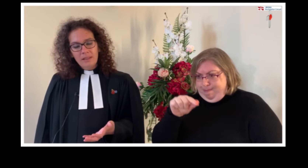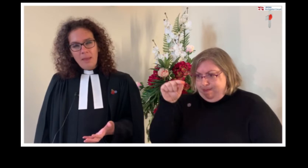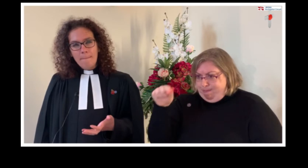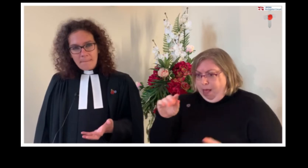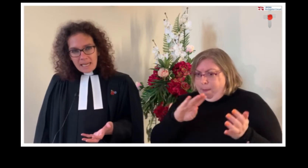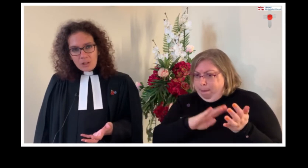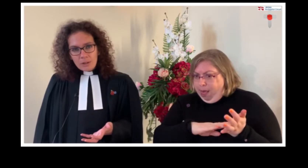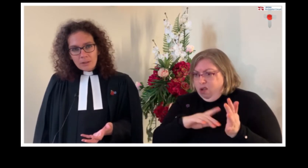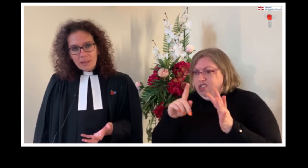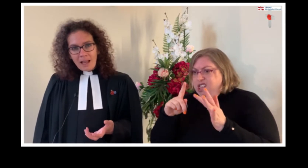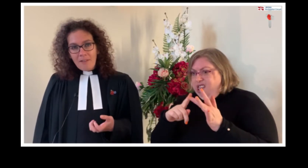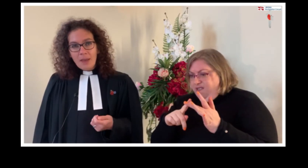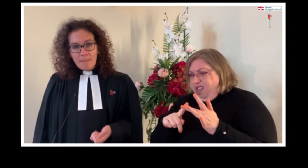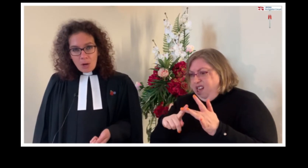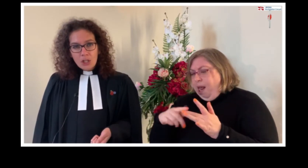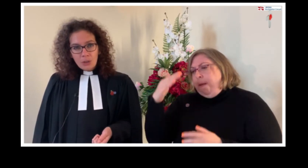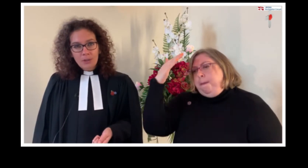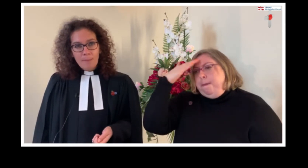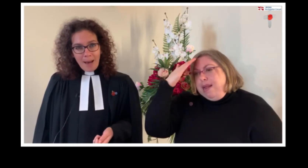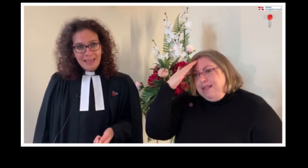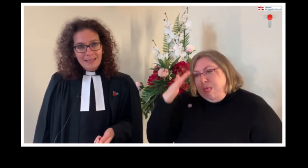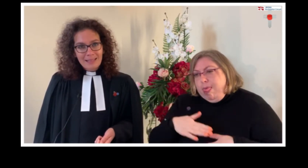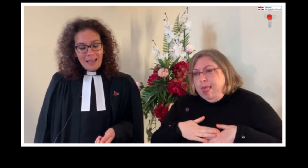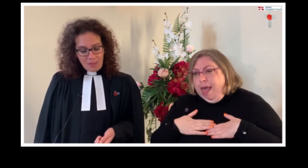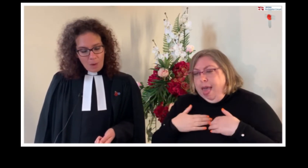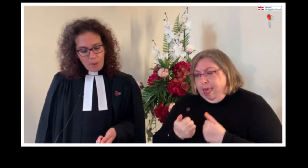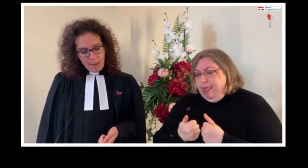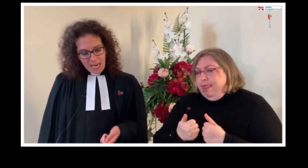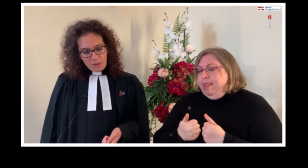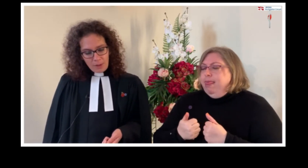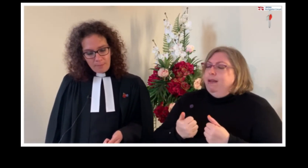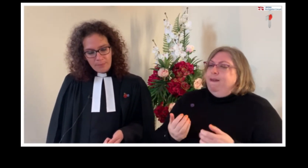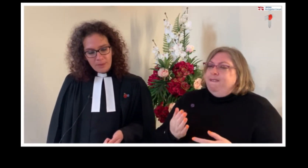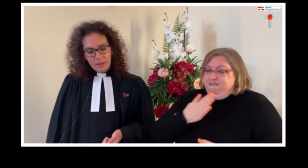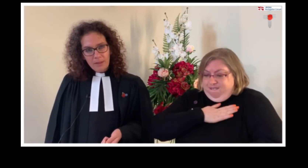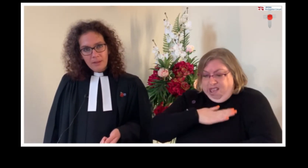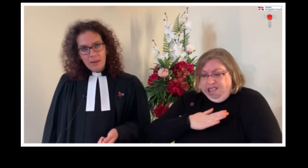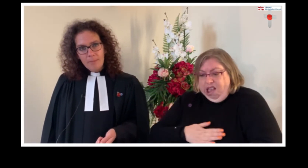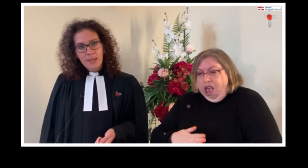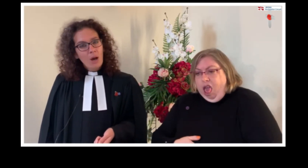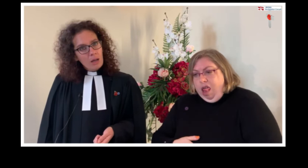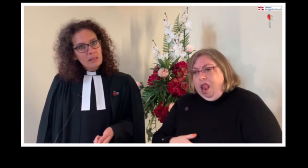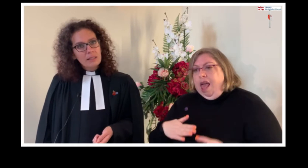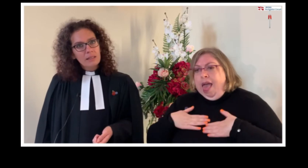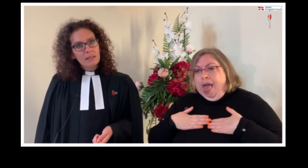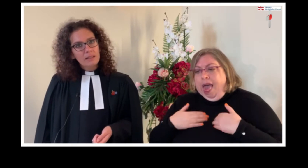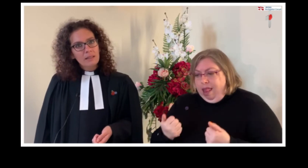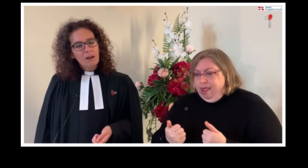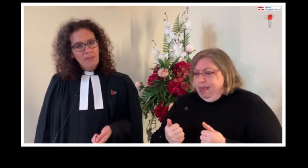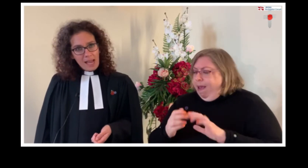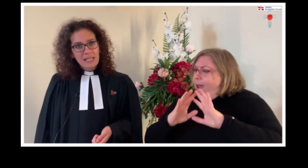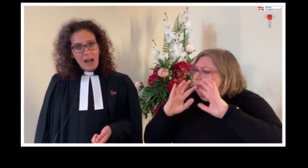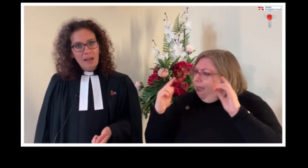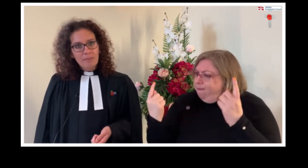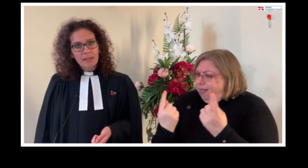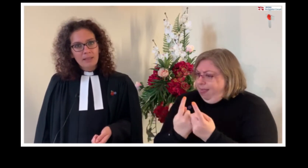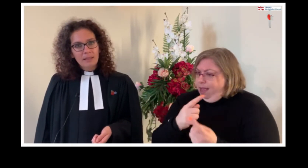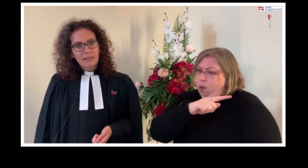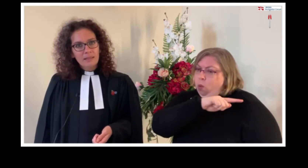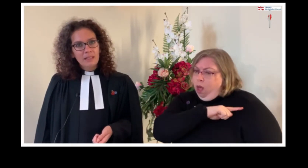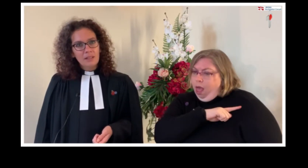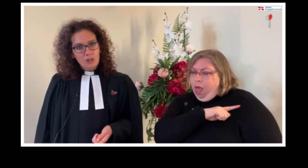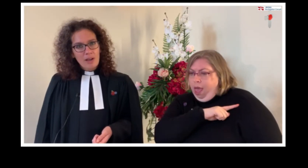physical, the mental, and the emotional demands that were made of them because of their